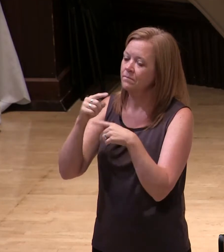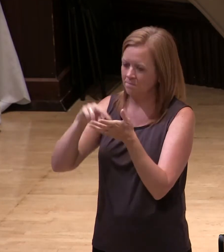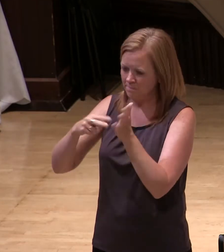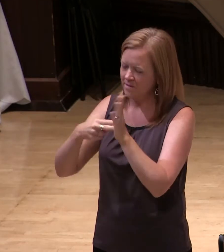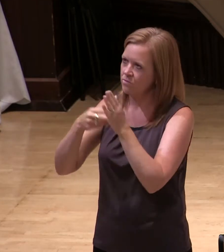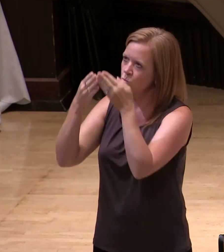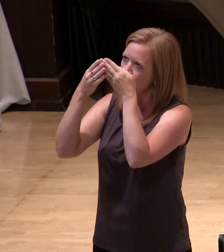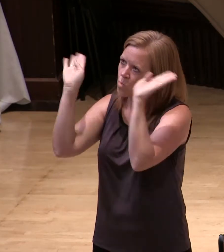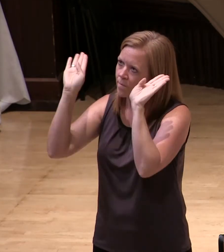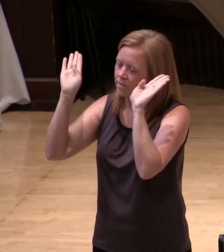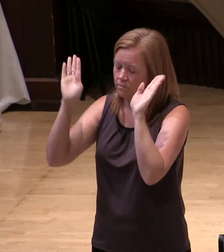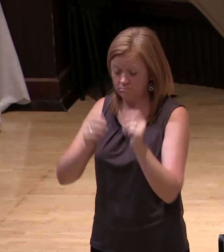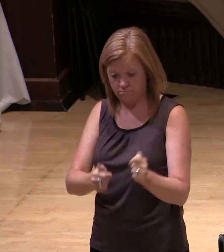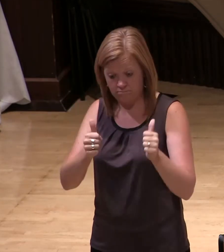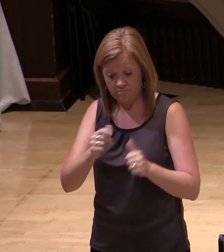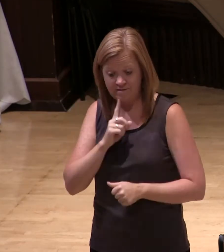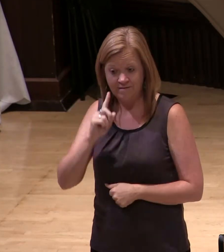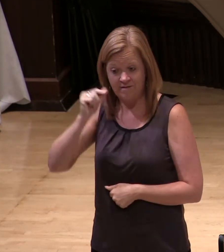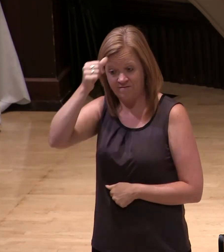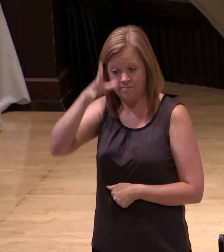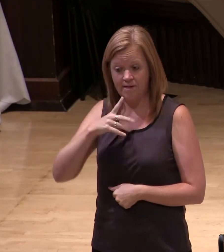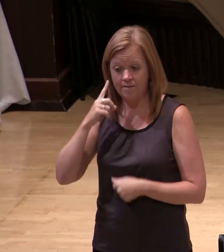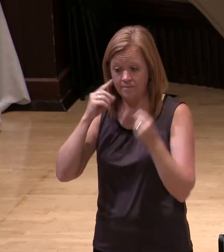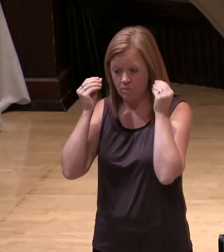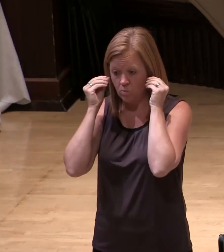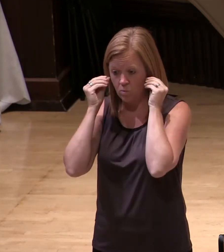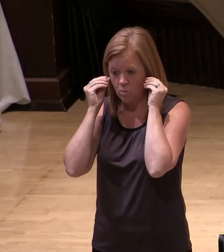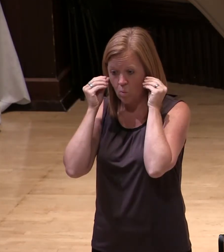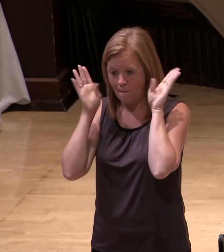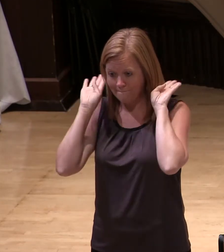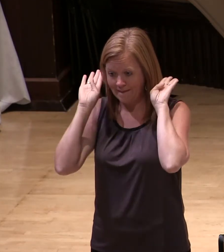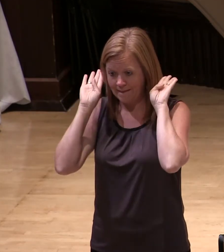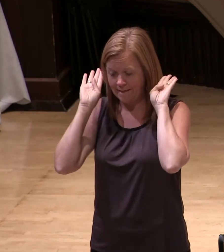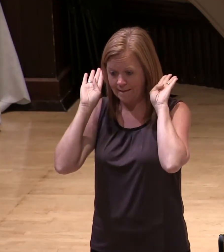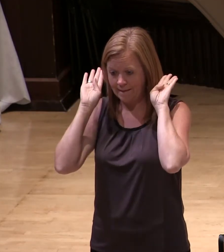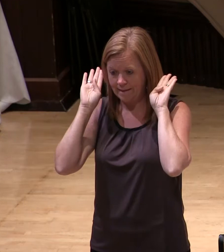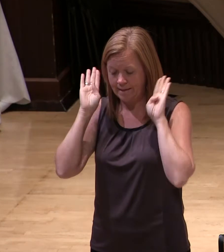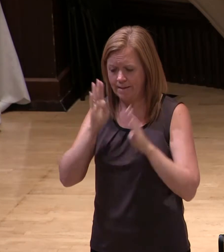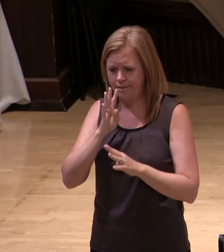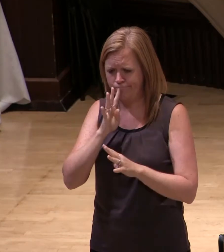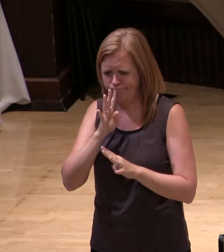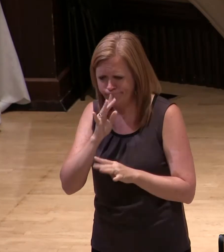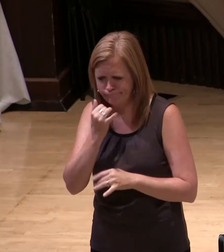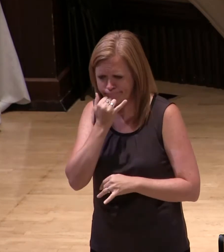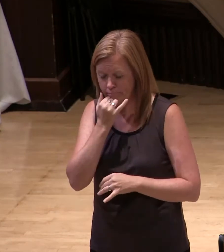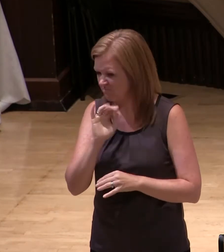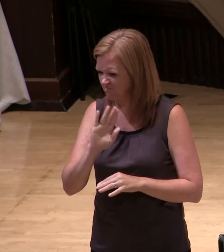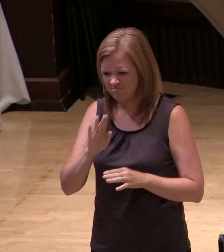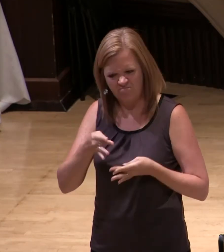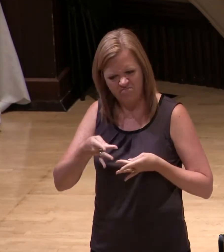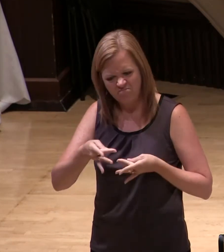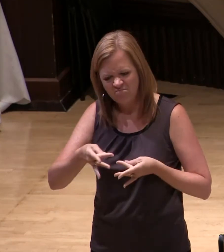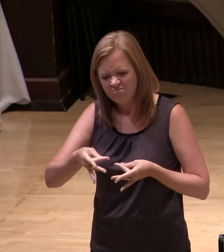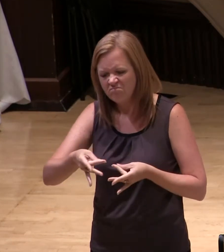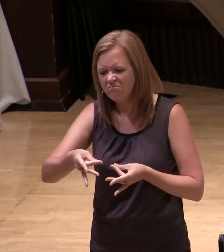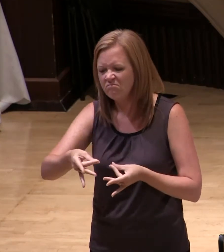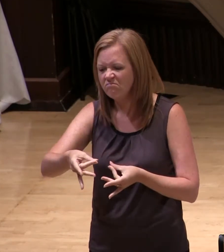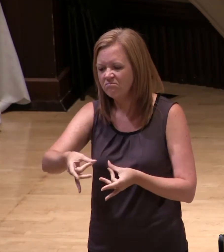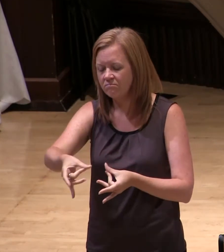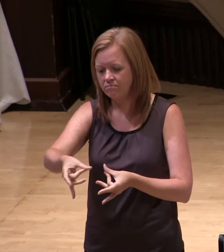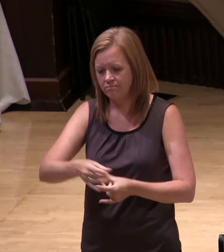Immediately the deaf man's ears were opened and he lost his speech impediment and he spoke very